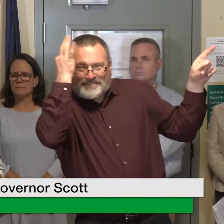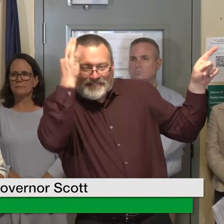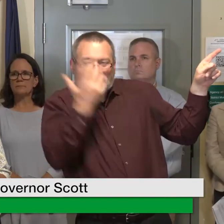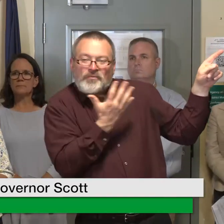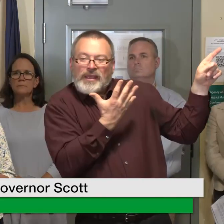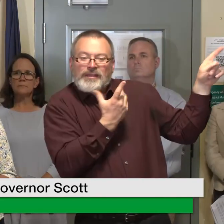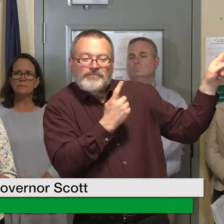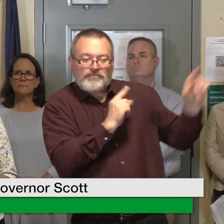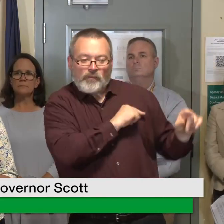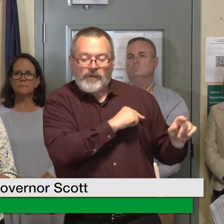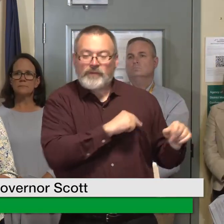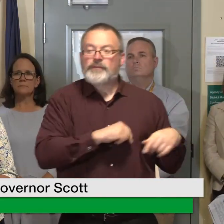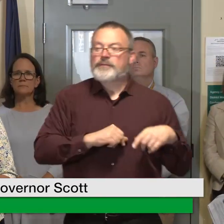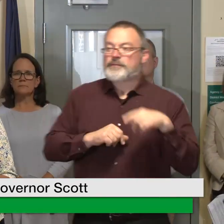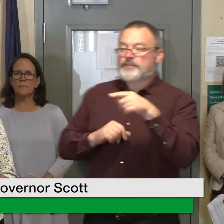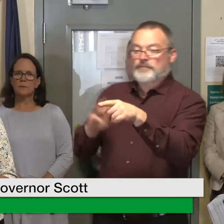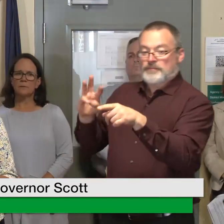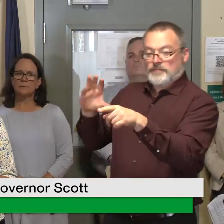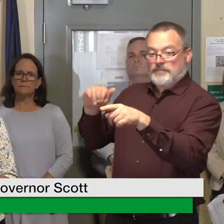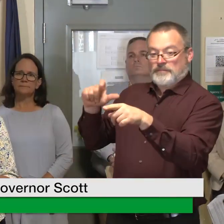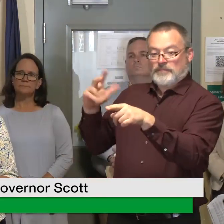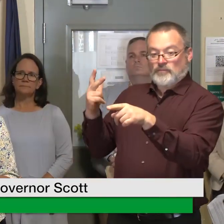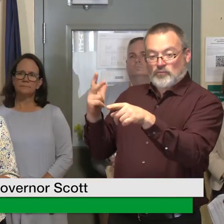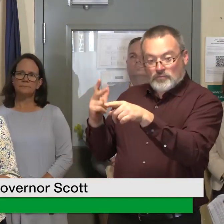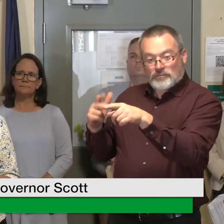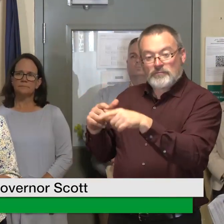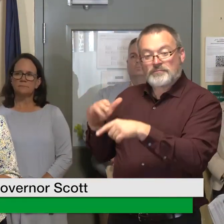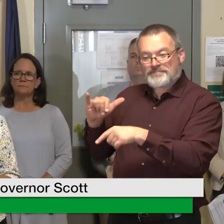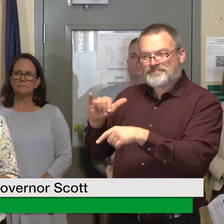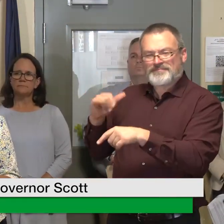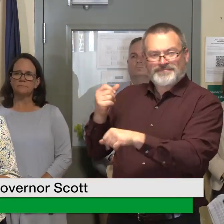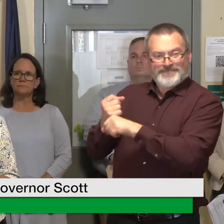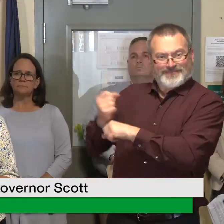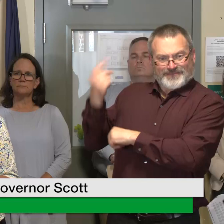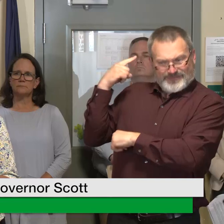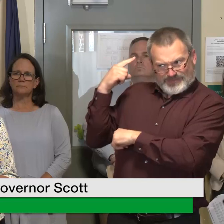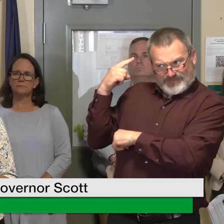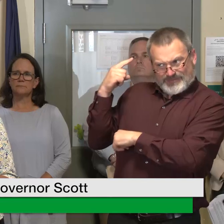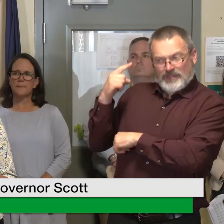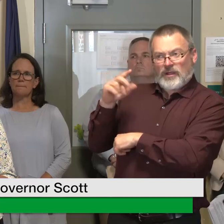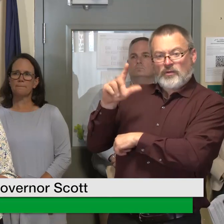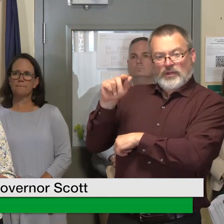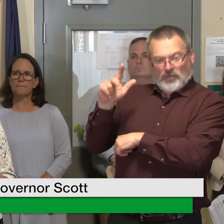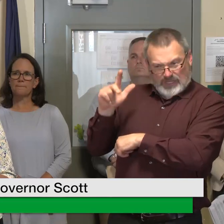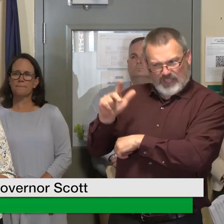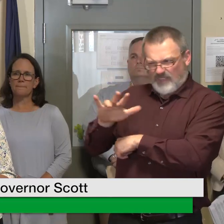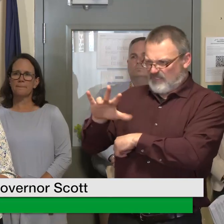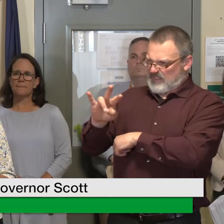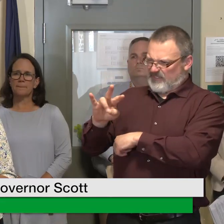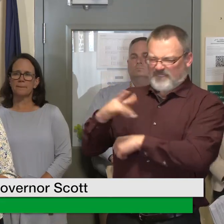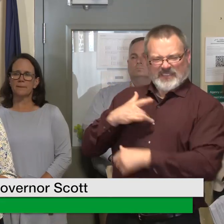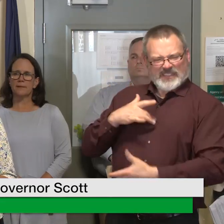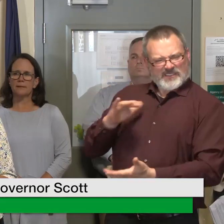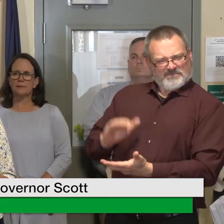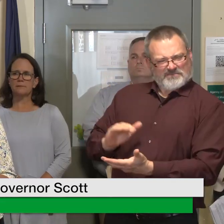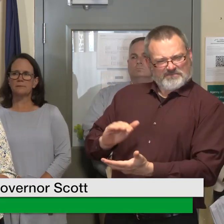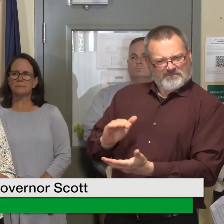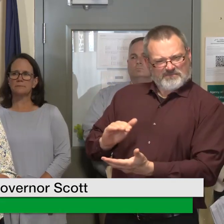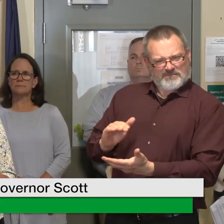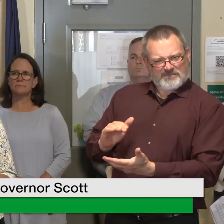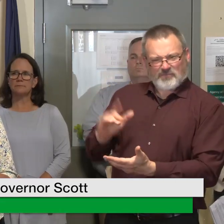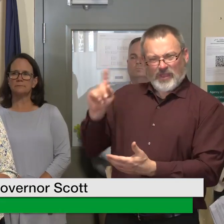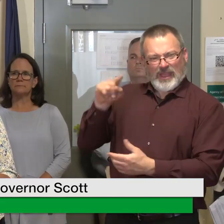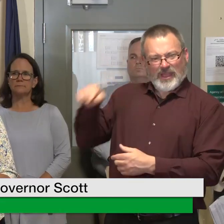given like the destruction that we saw last summer, I mean, does 57 seem low? I mean, there was the entire north side of Barry, Montpelier,